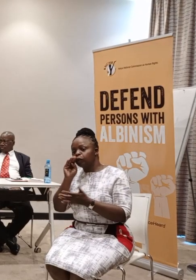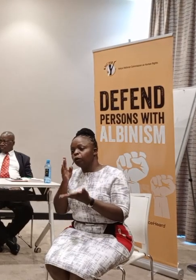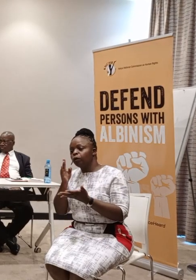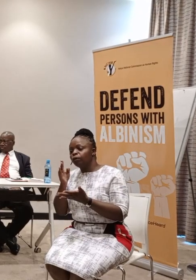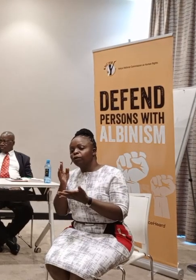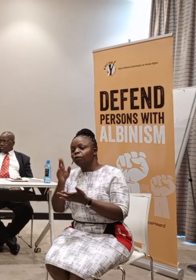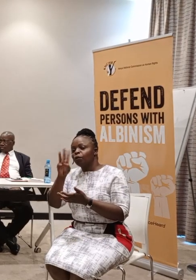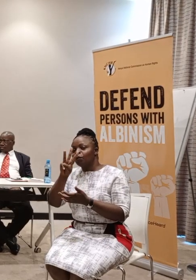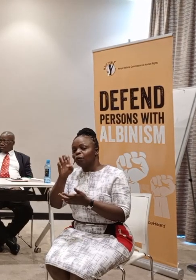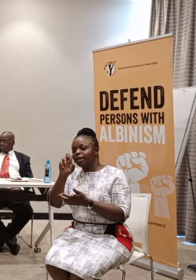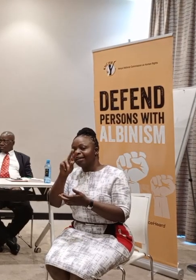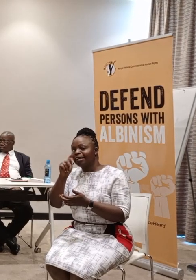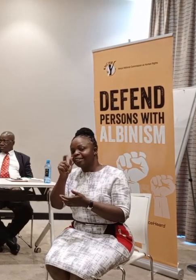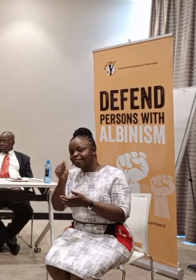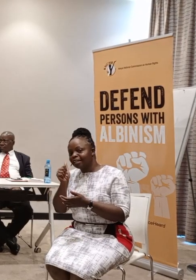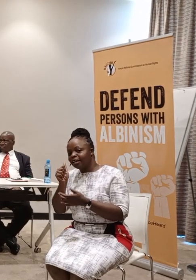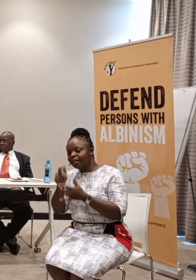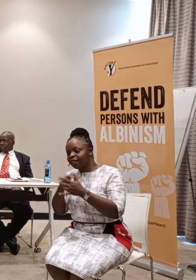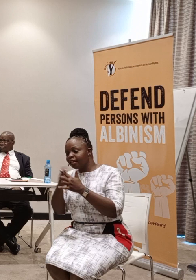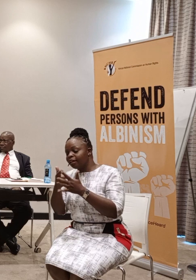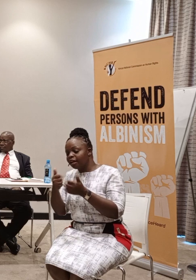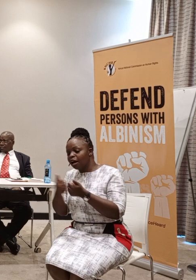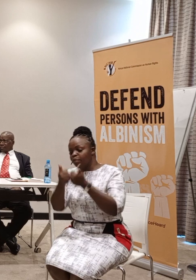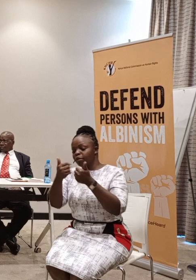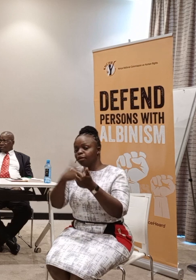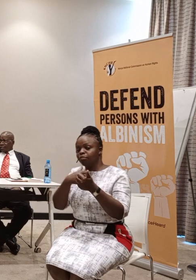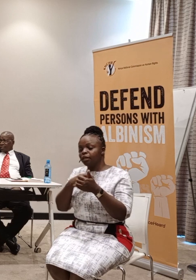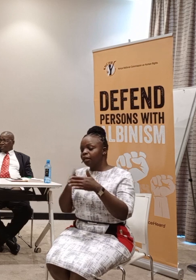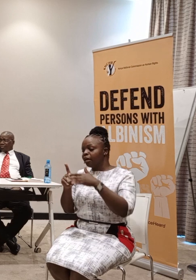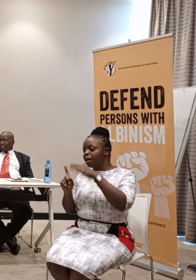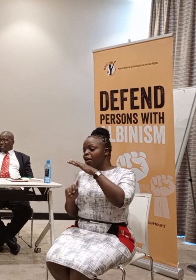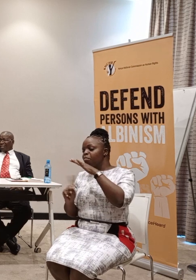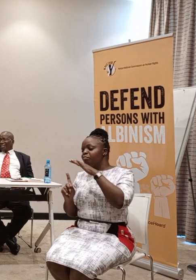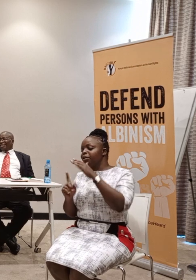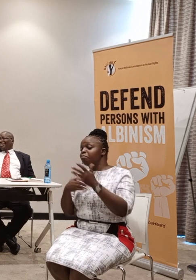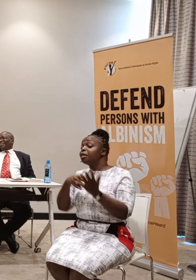become an MP, being very jealous that I'm the one reading the